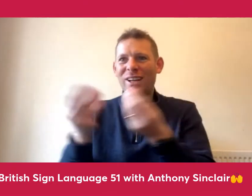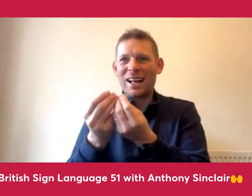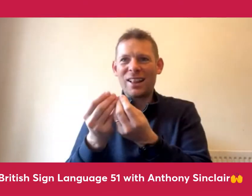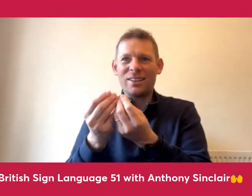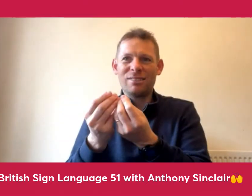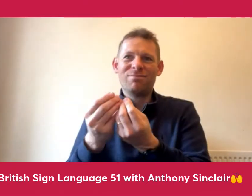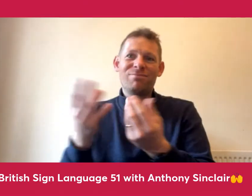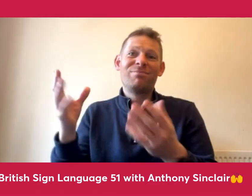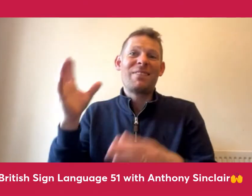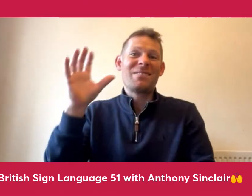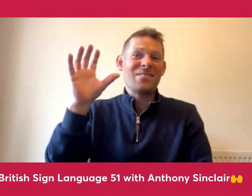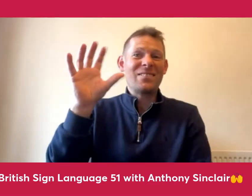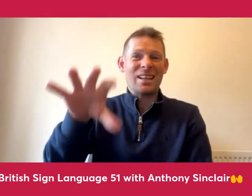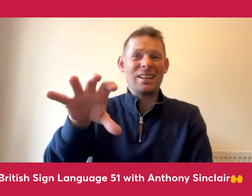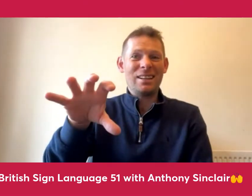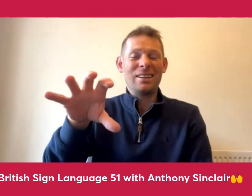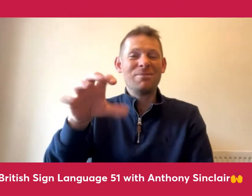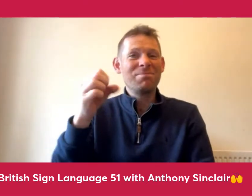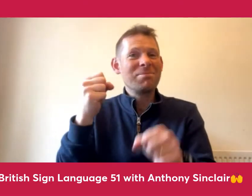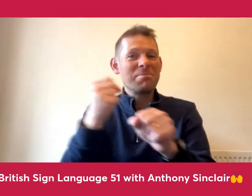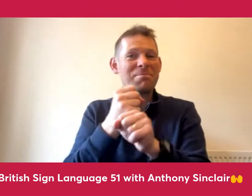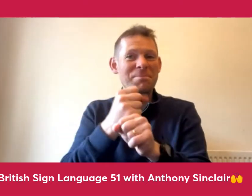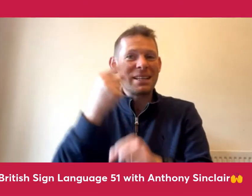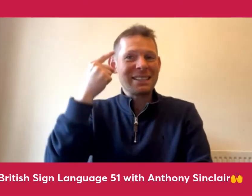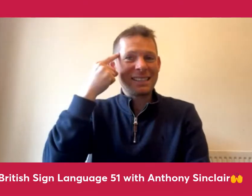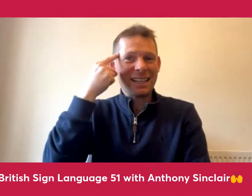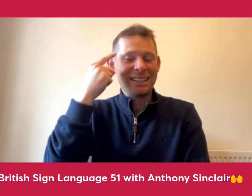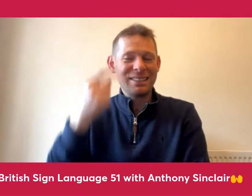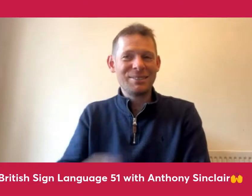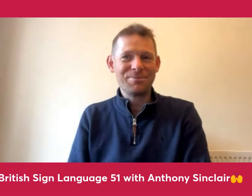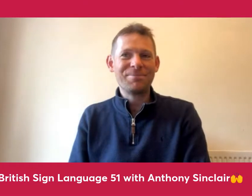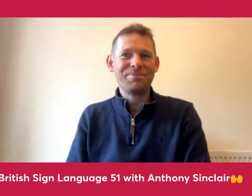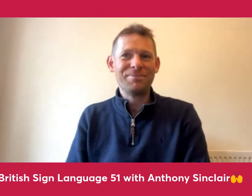If you've got lots of family together, though, a villa might be a good option. Makes sense.